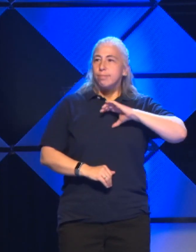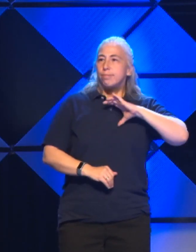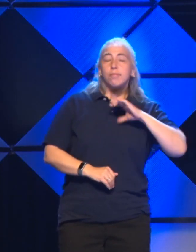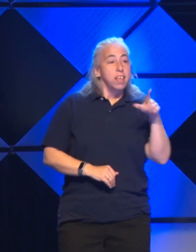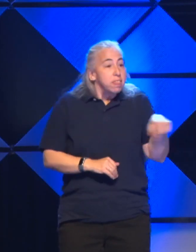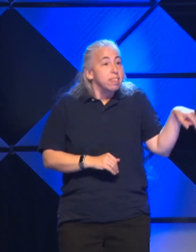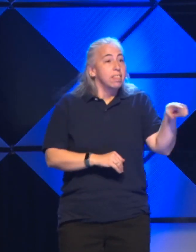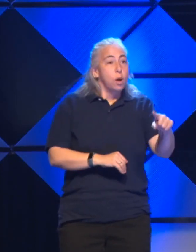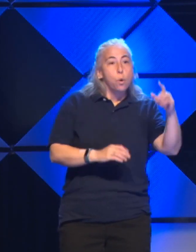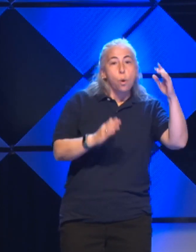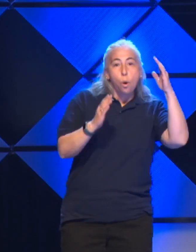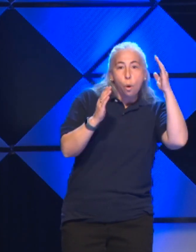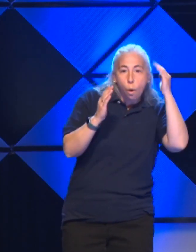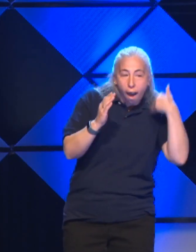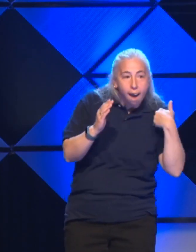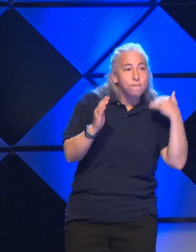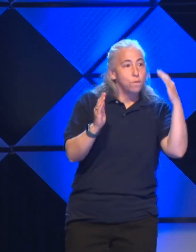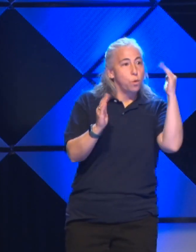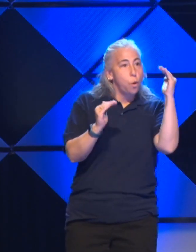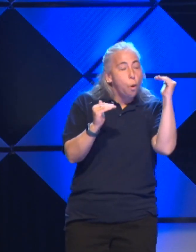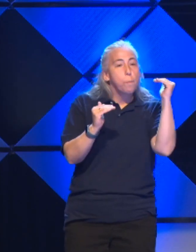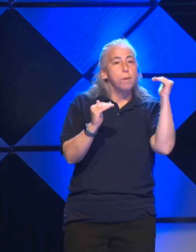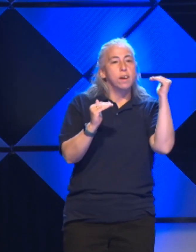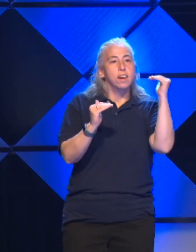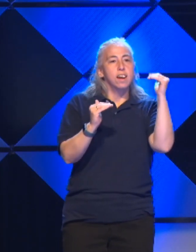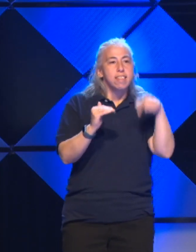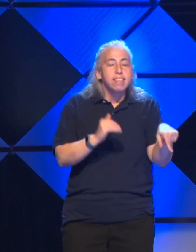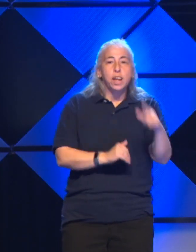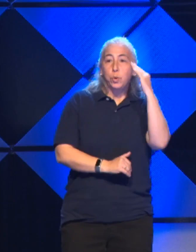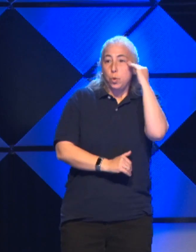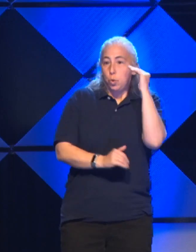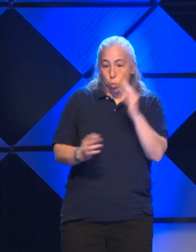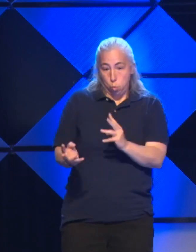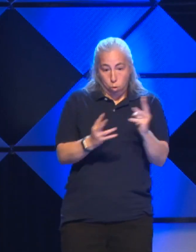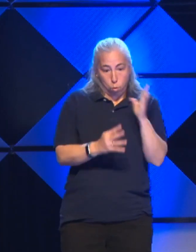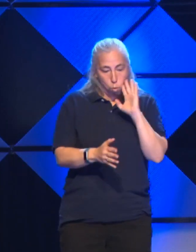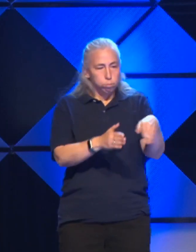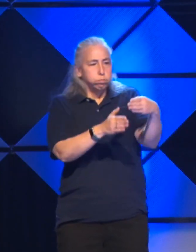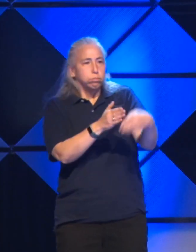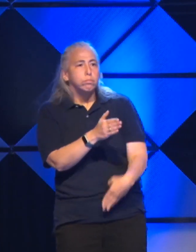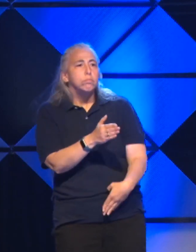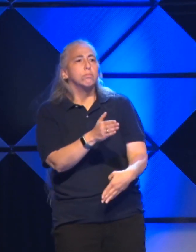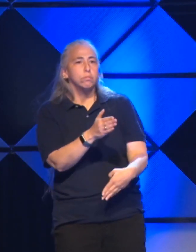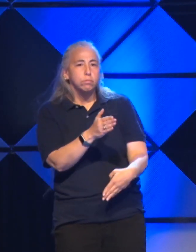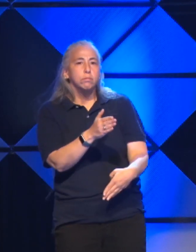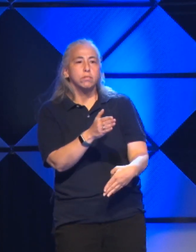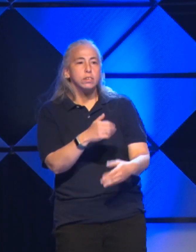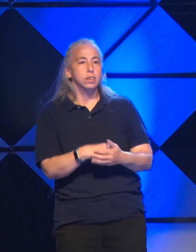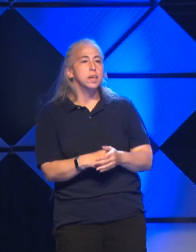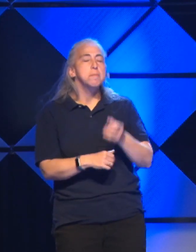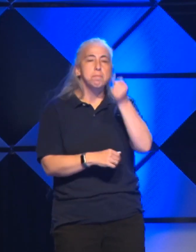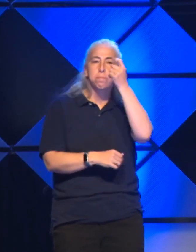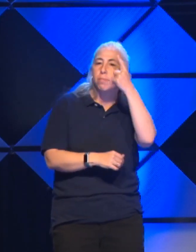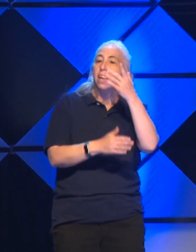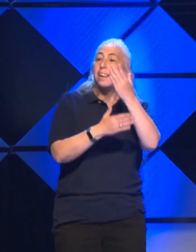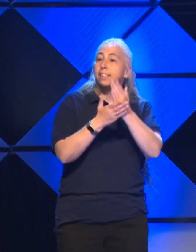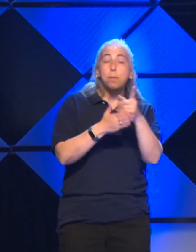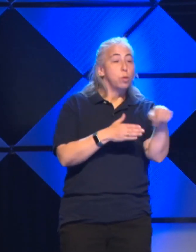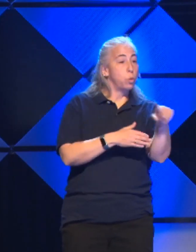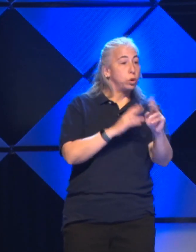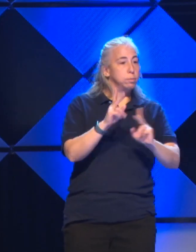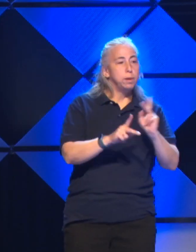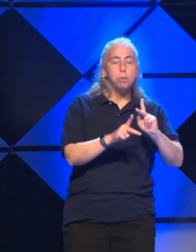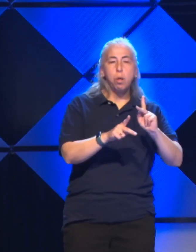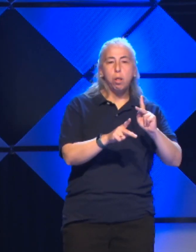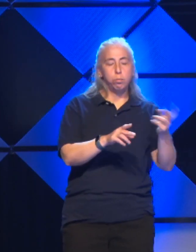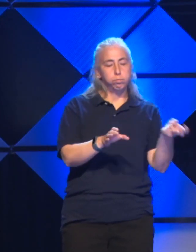knew that it's going soon to be over. Now, some of those people have been deported and put it in the trains and